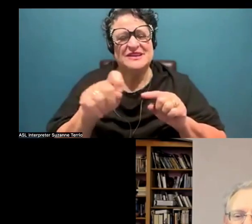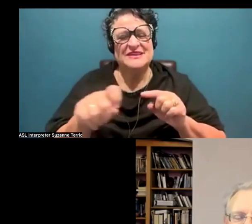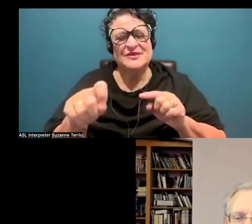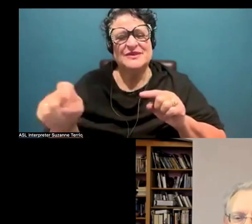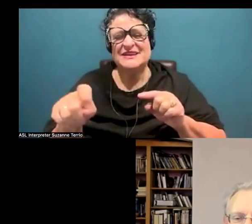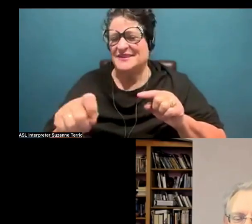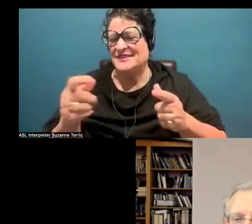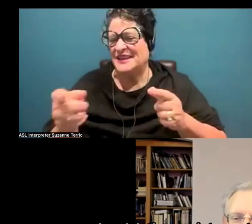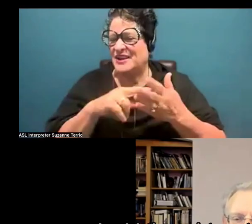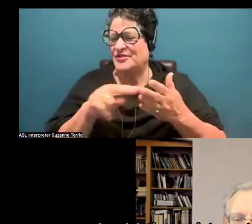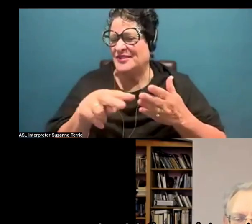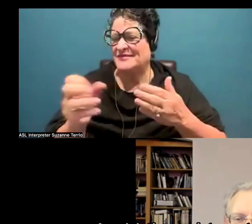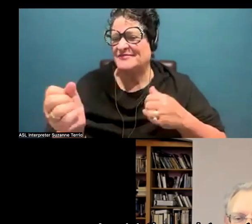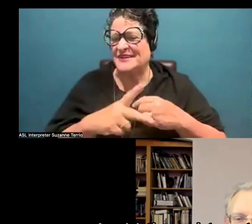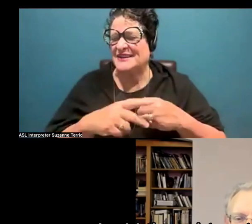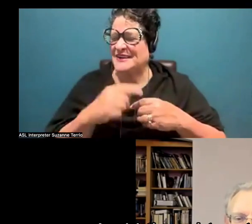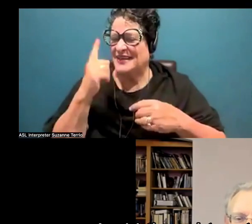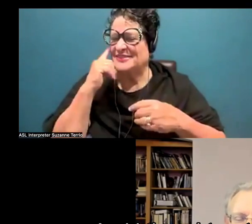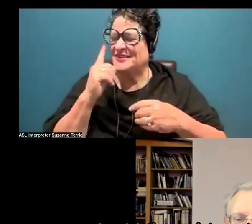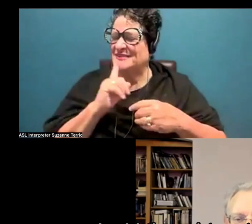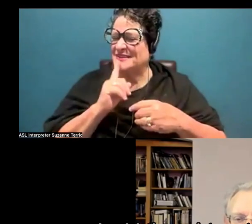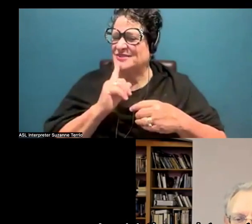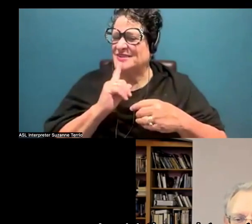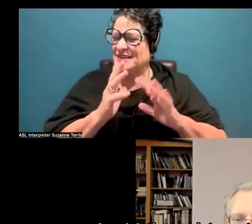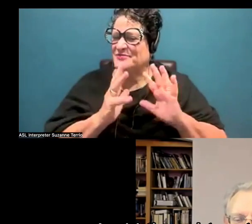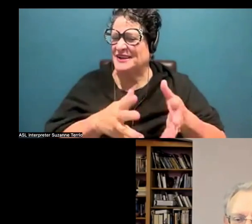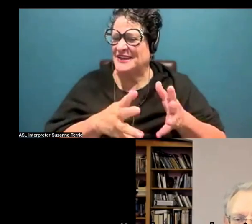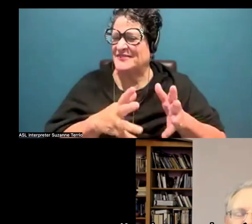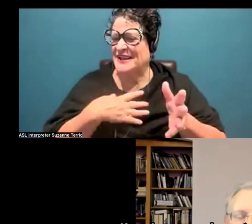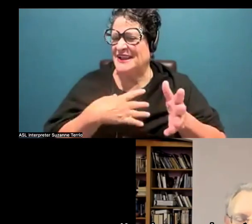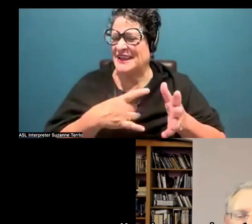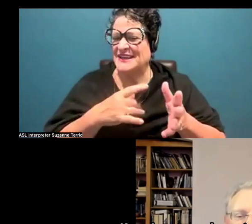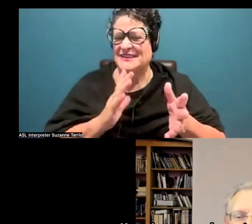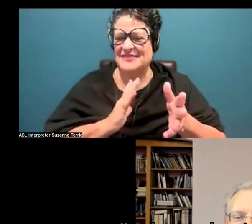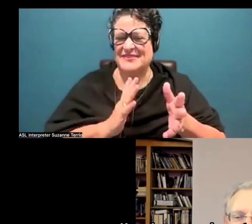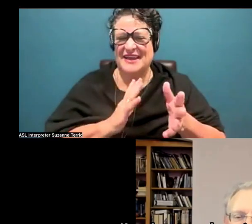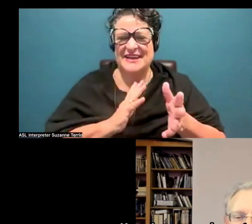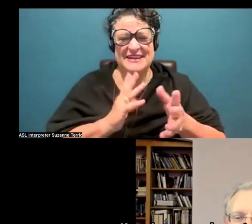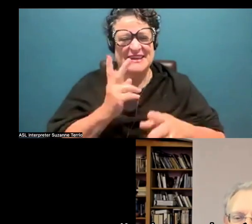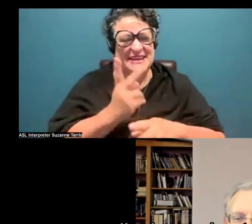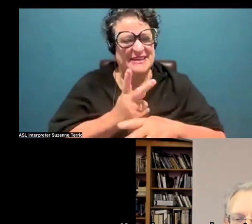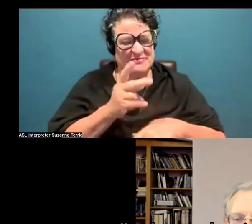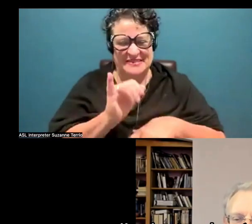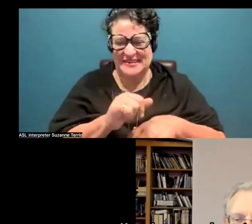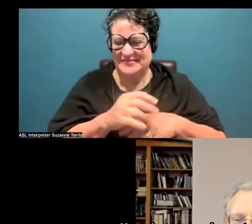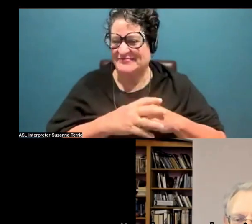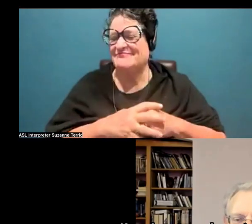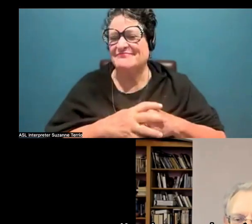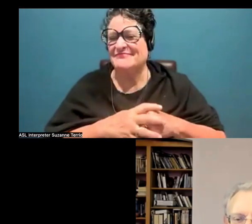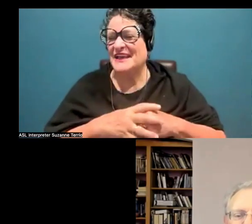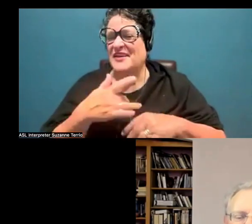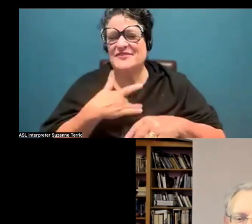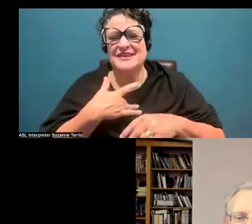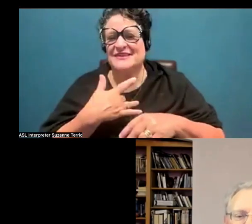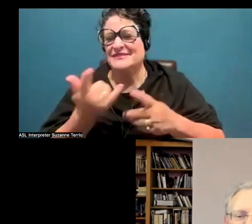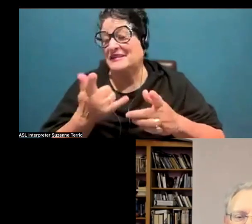then I was reading it back and I thought, actually, I think that's fine. I'm just going to keep it as it is because I don't think the main character